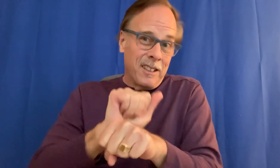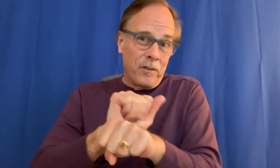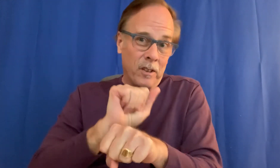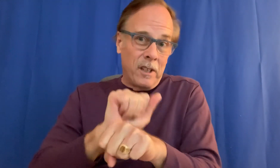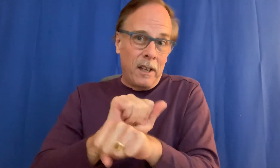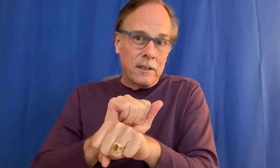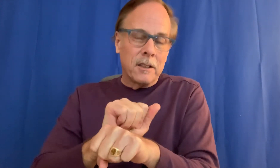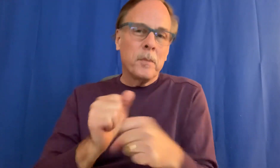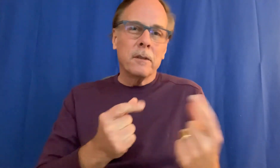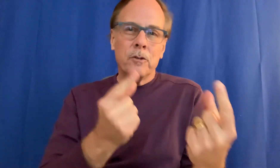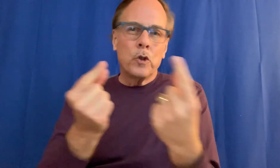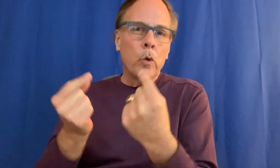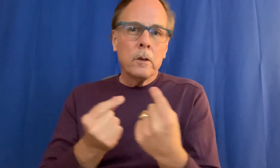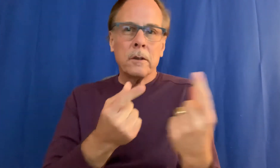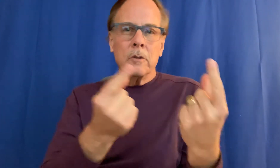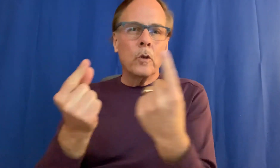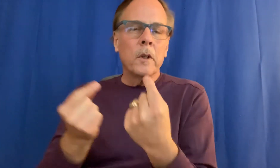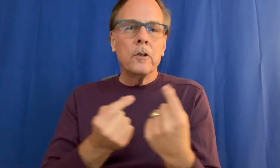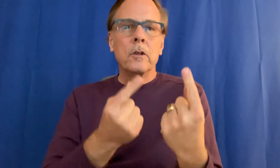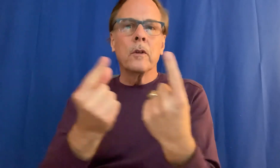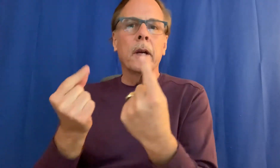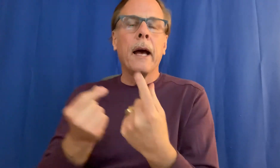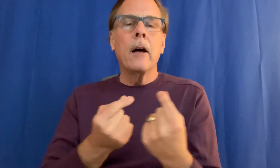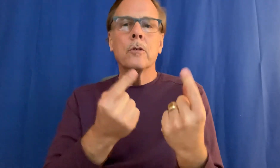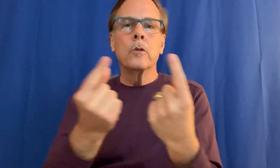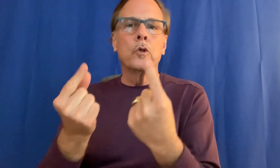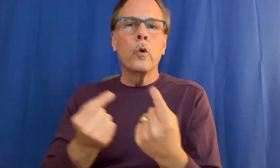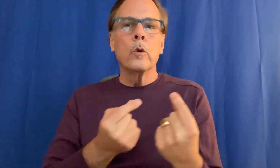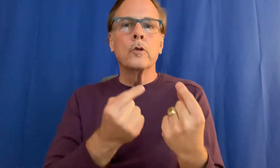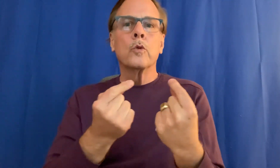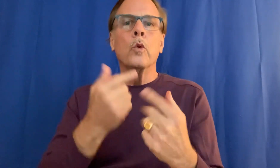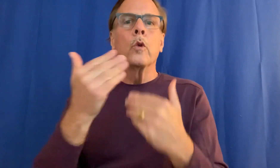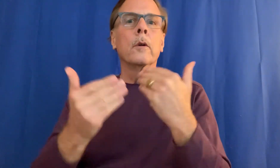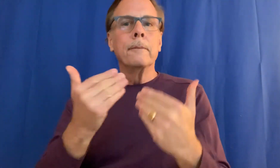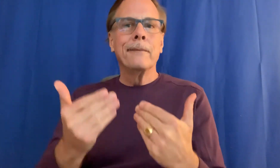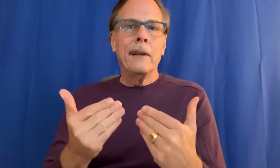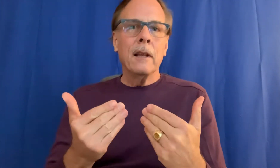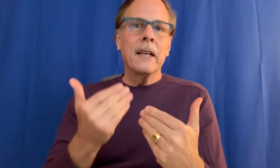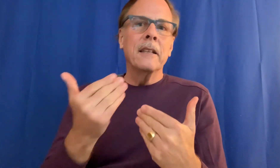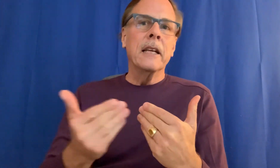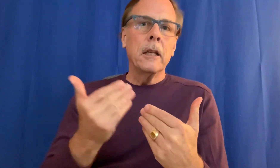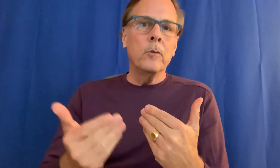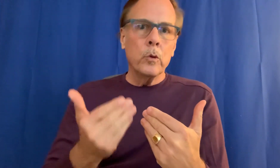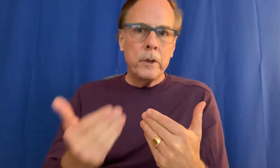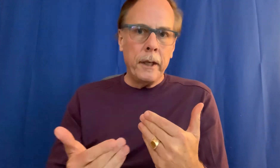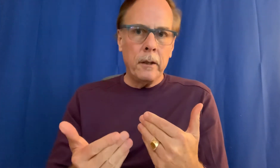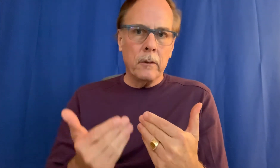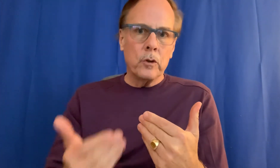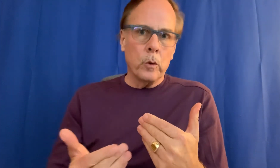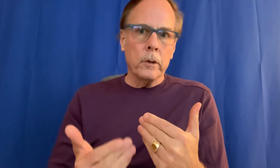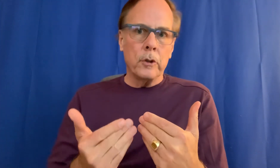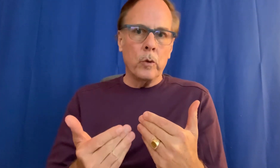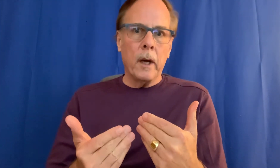for tasks. But chores, normally used for like household chores or like a daily routine of chores that you have to